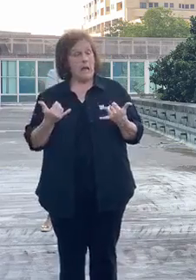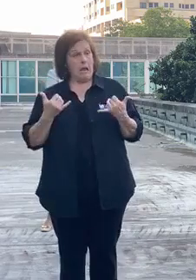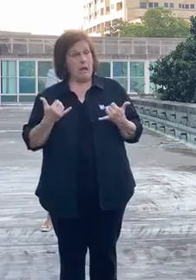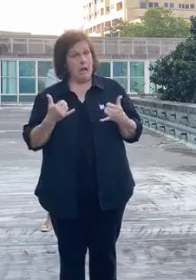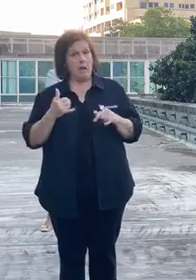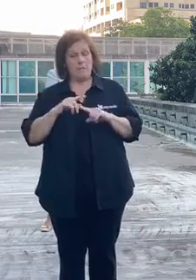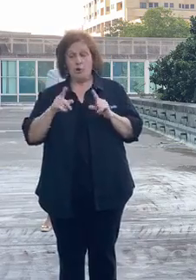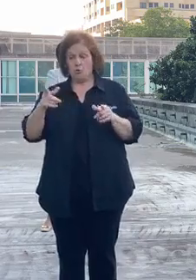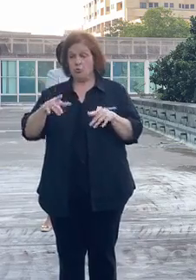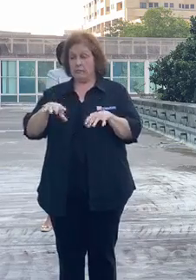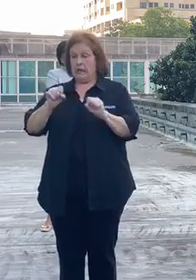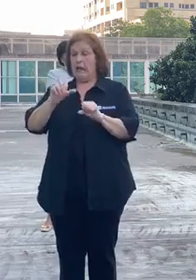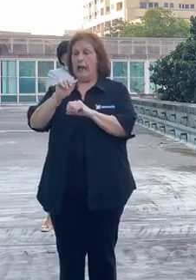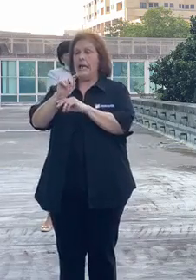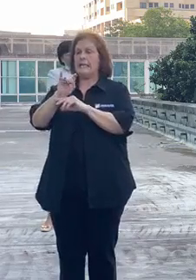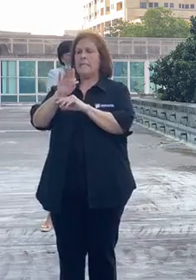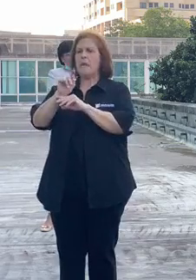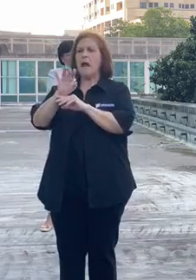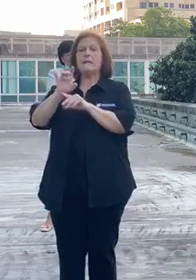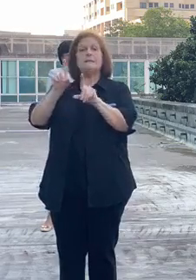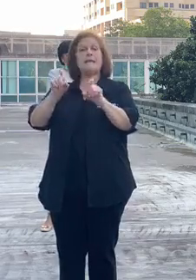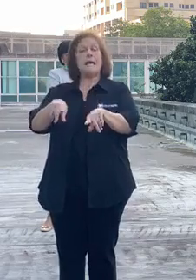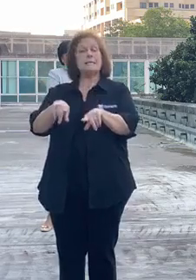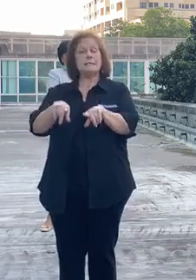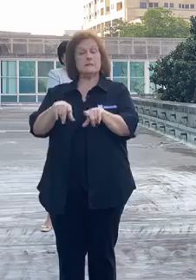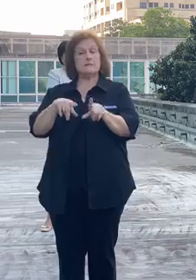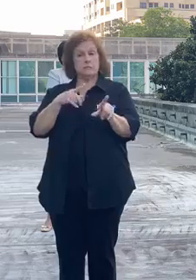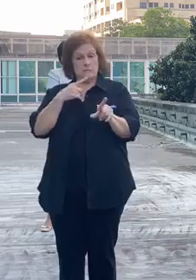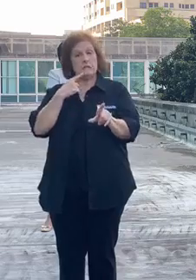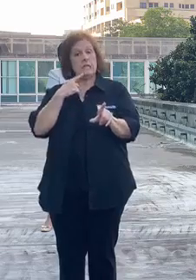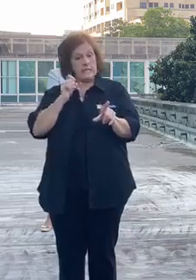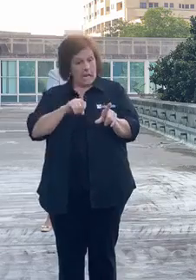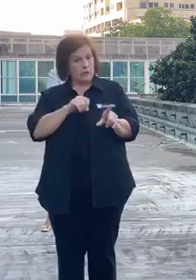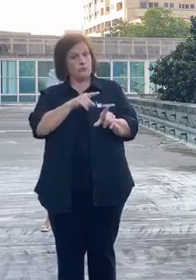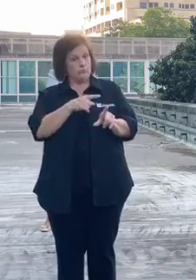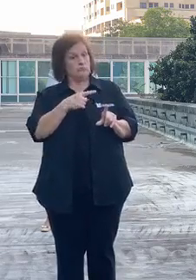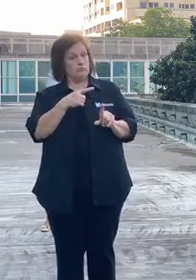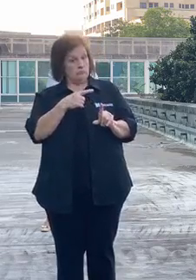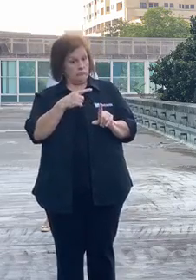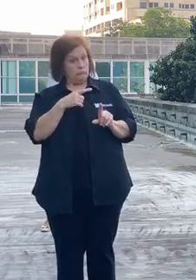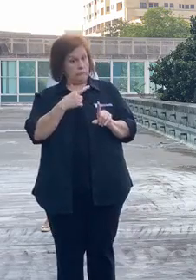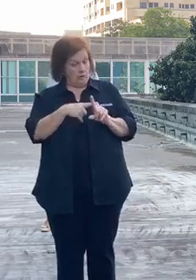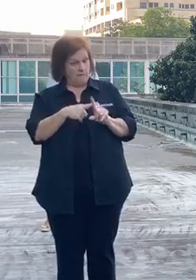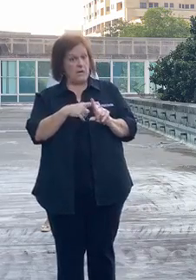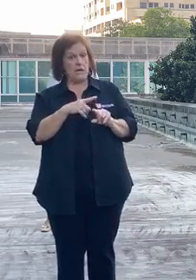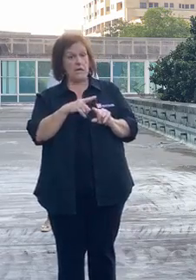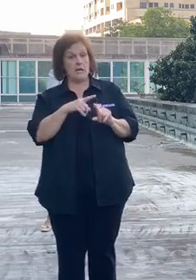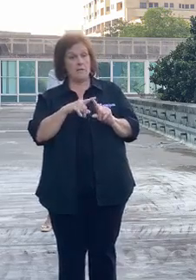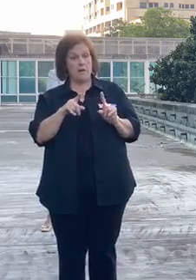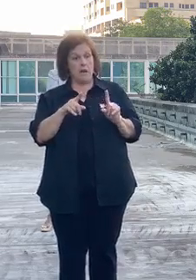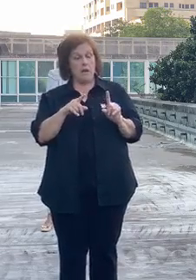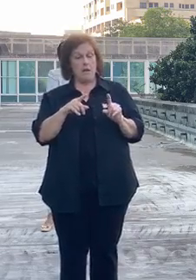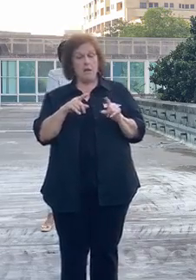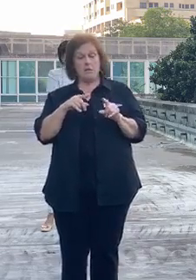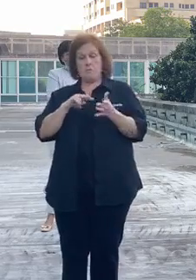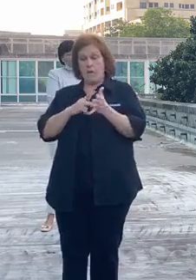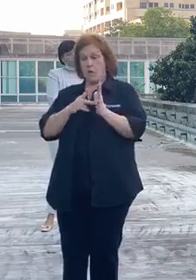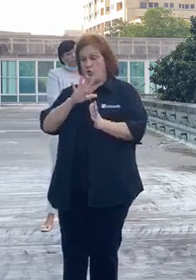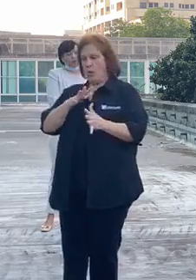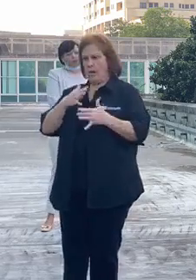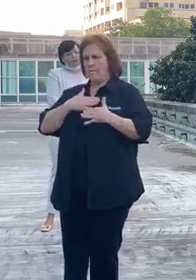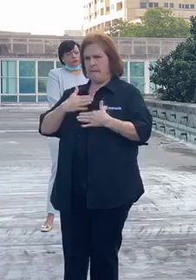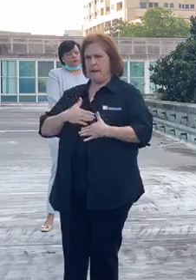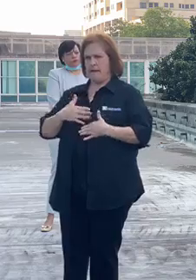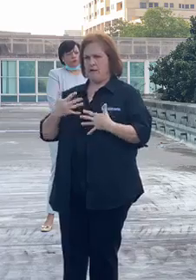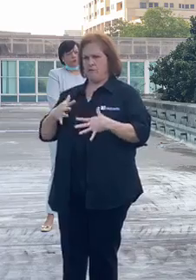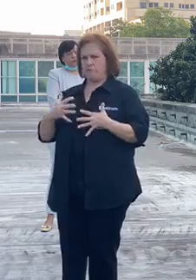had an antibody test that could say, yes, you've had COVID, but you're back to normal, so you are likely immune.